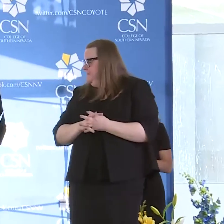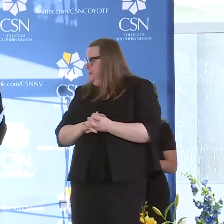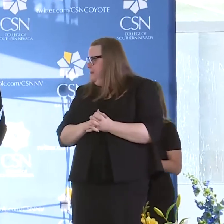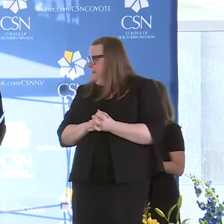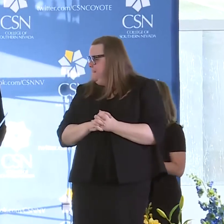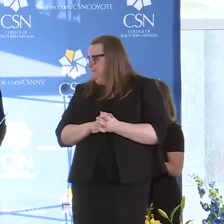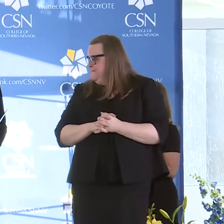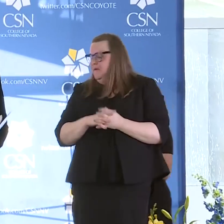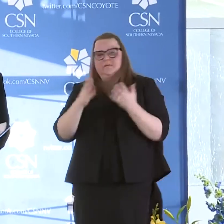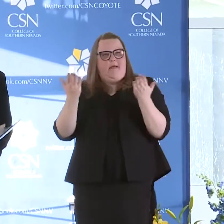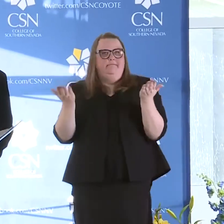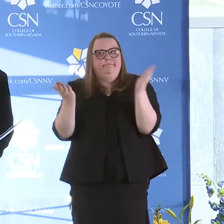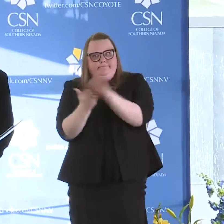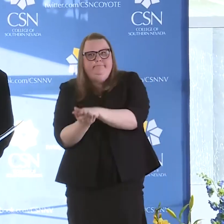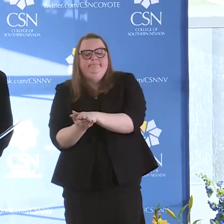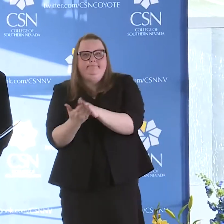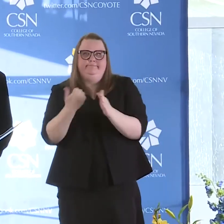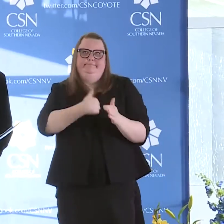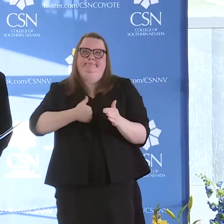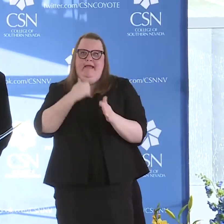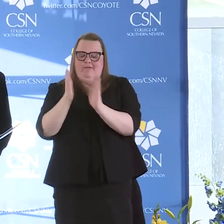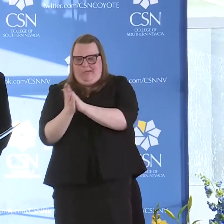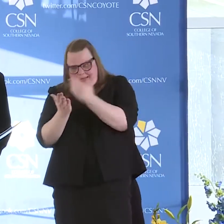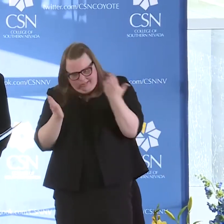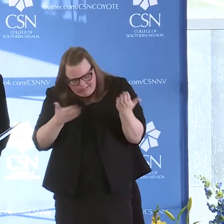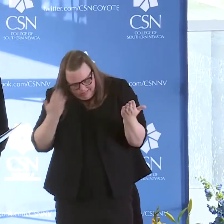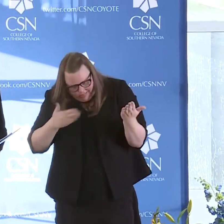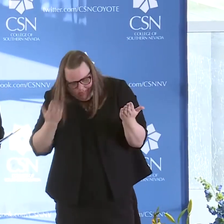Close my book, so I got to get back to the right page.